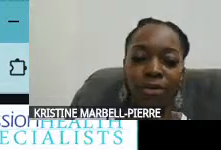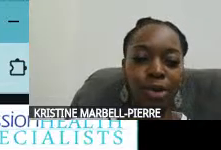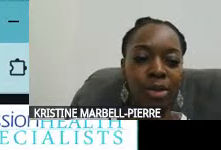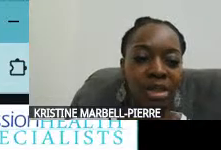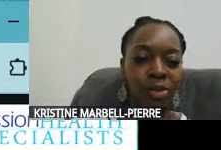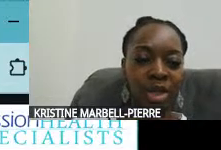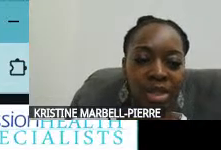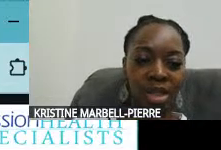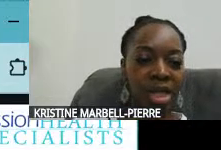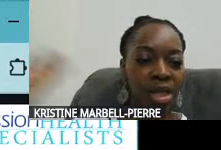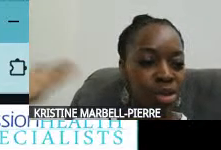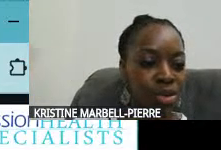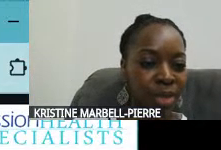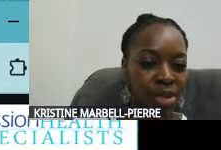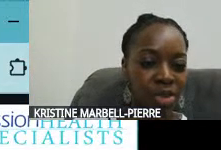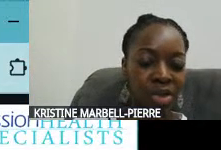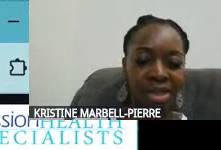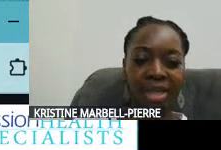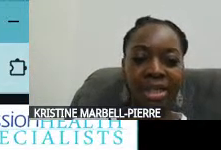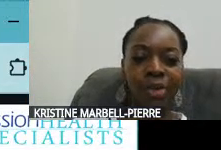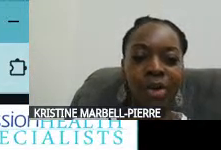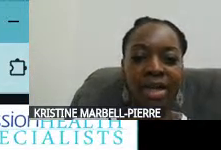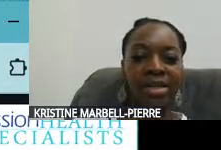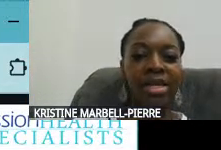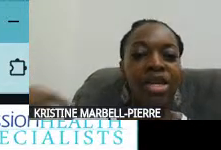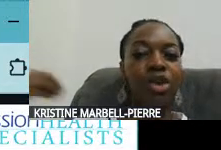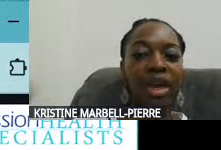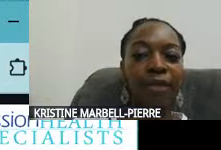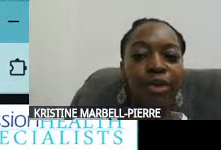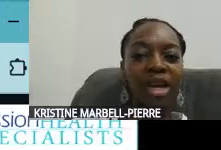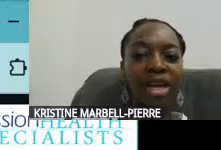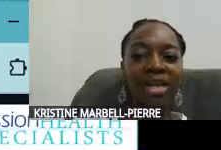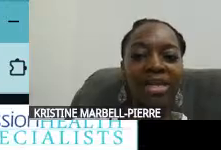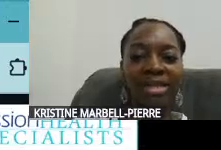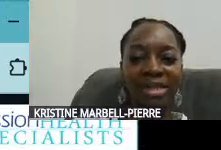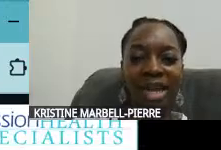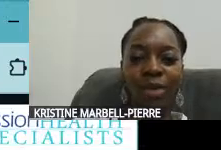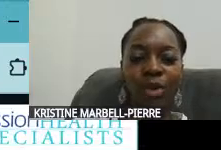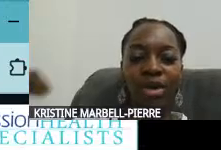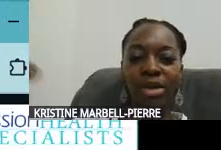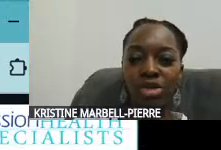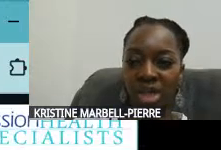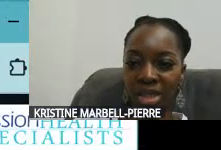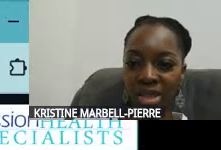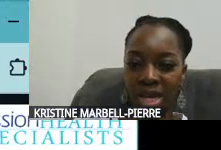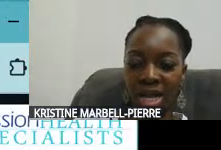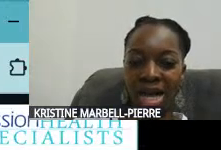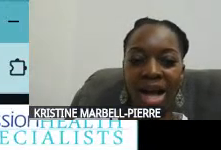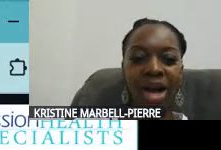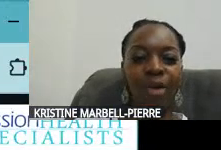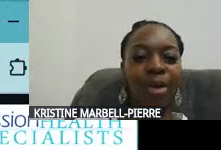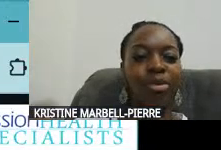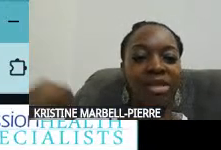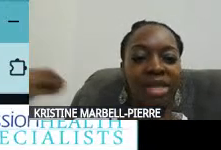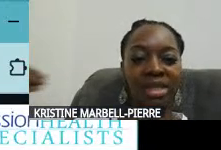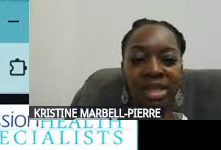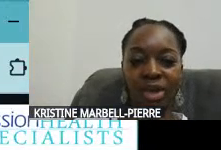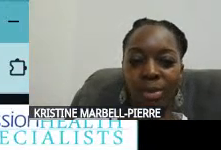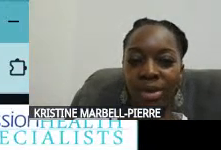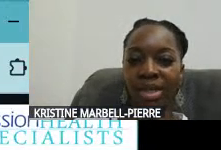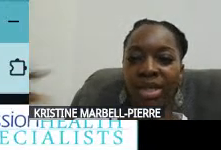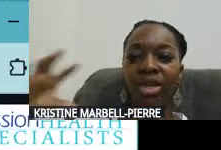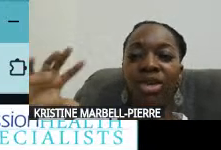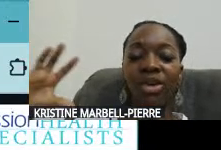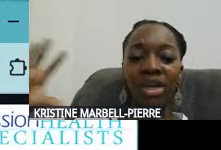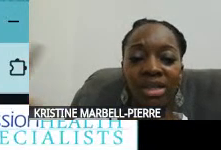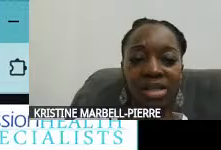off. Nobody's watching. There's too much noise. I need quiet. So if you can understand what your triggers are, how it presents in your